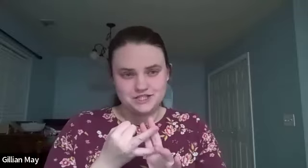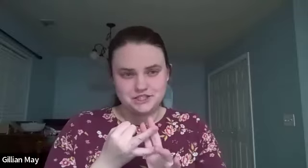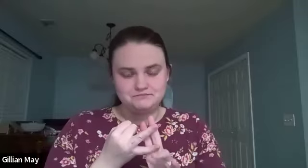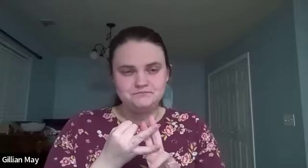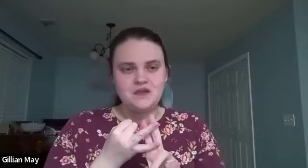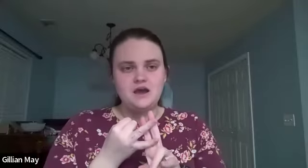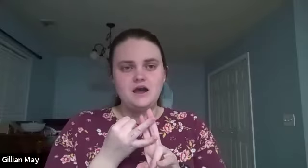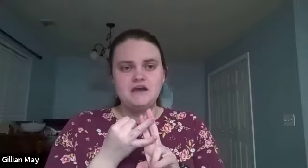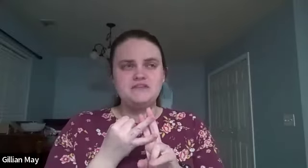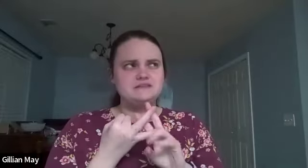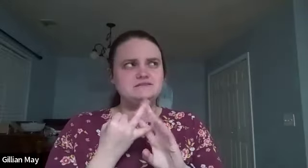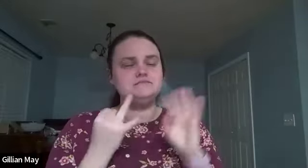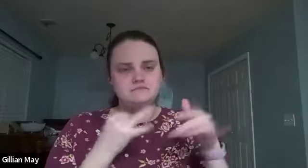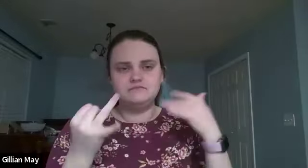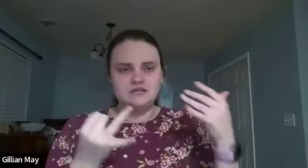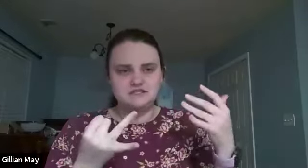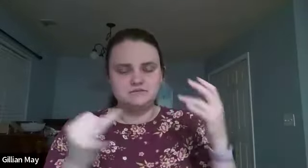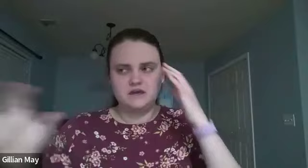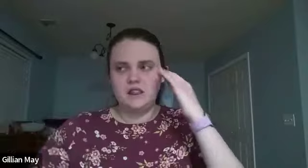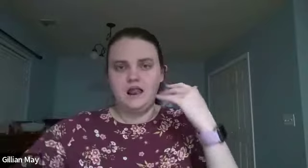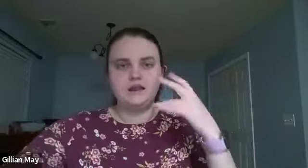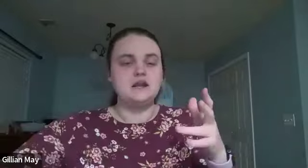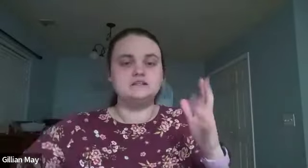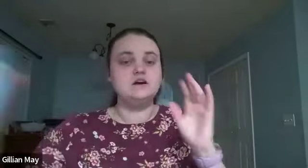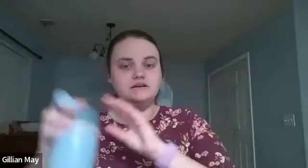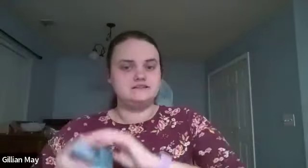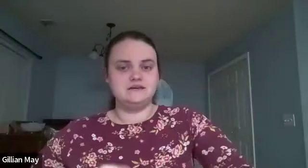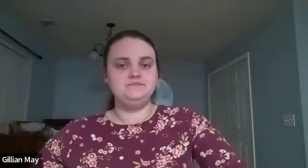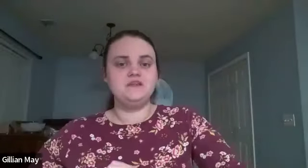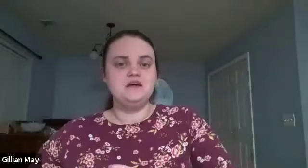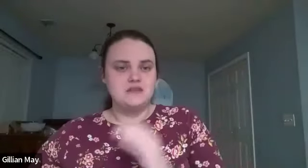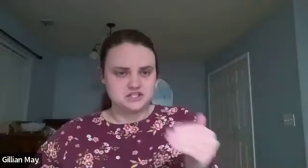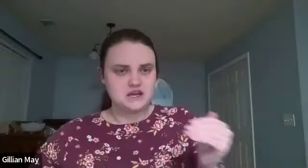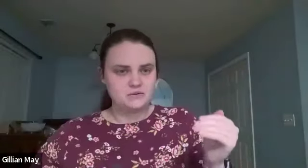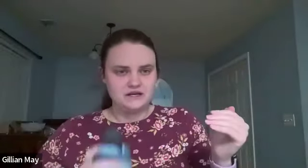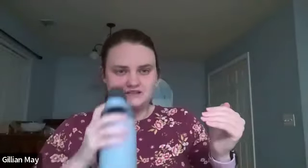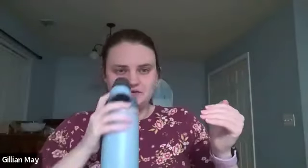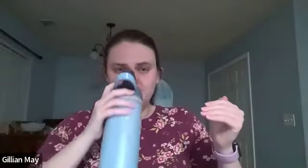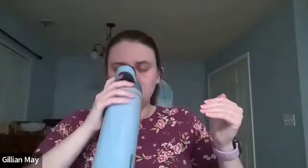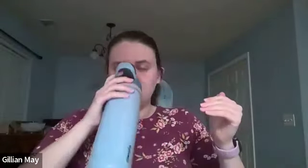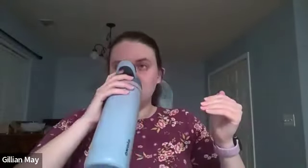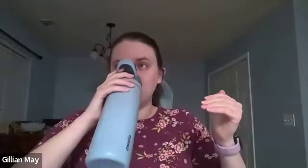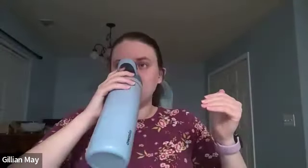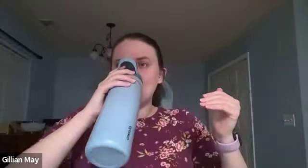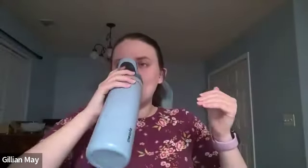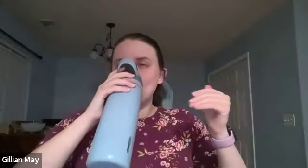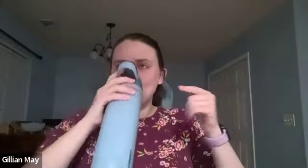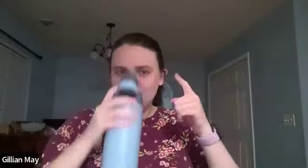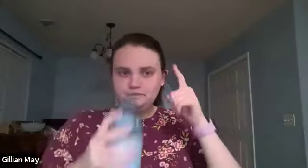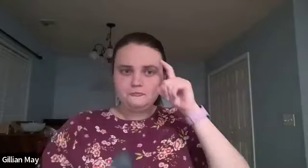question? I think that's I cannot talk. Instead, that's just kind of what it is for there, and